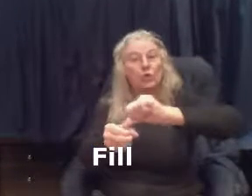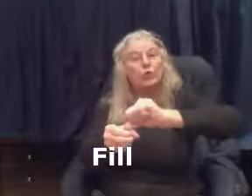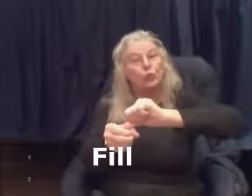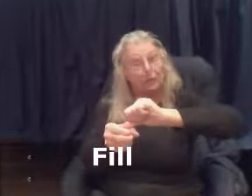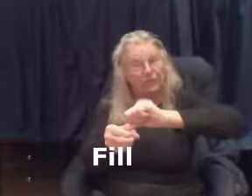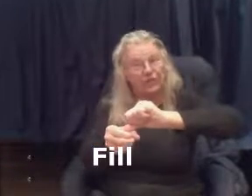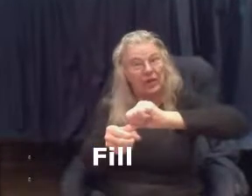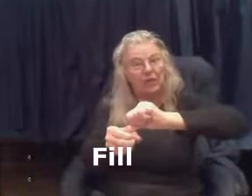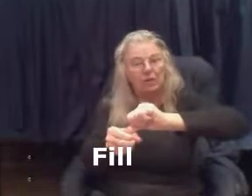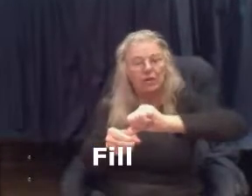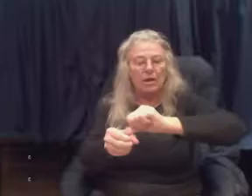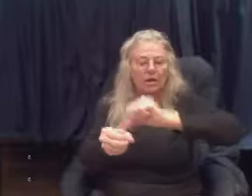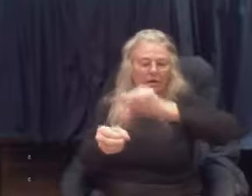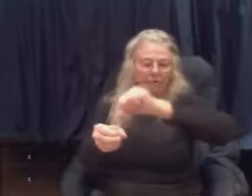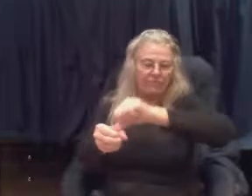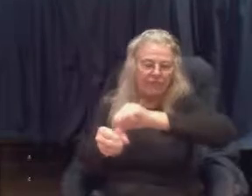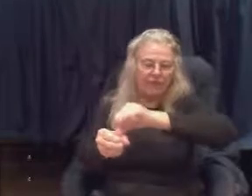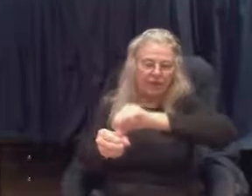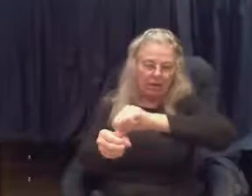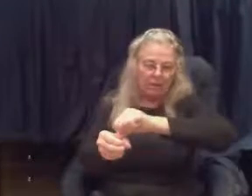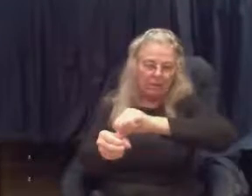to fill. Fill.